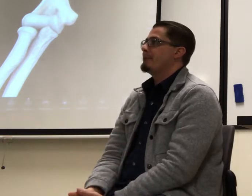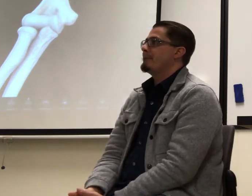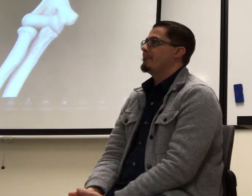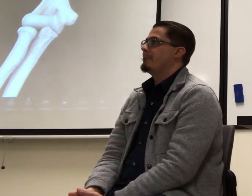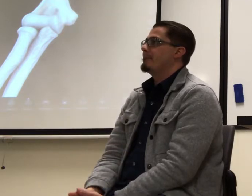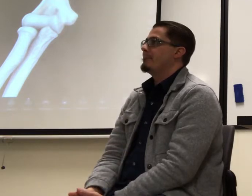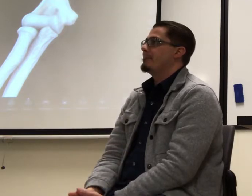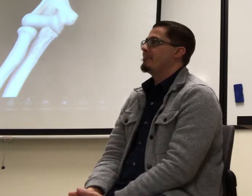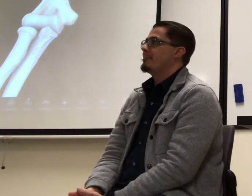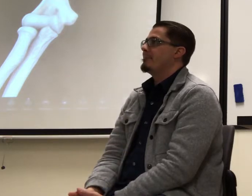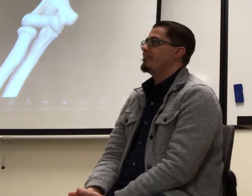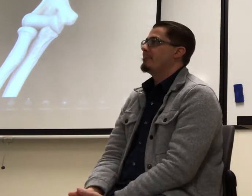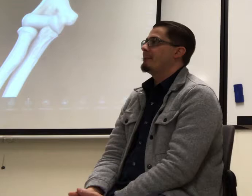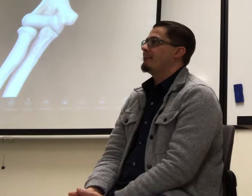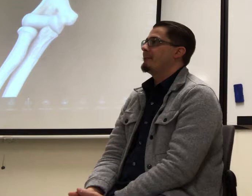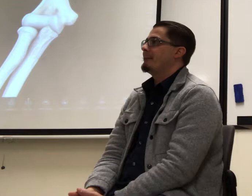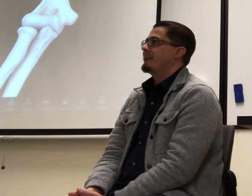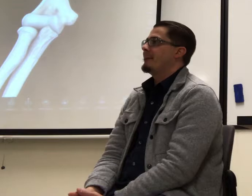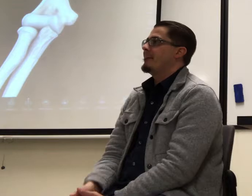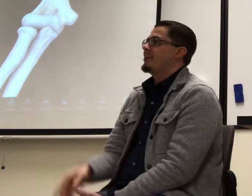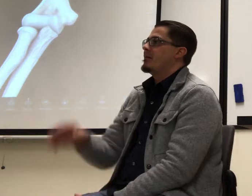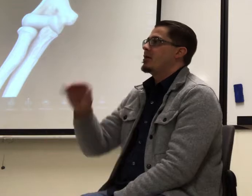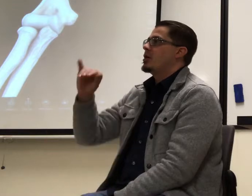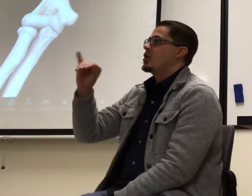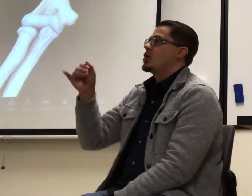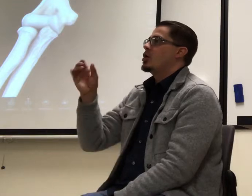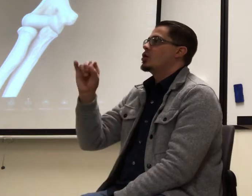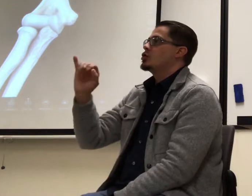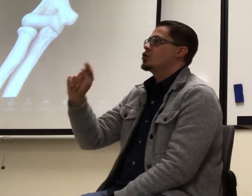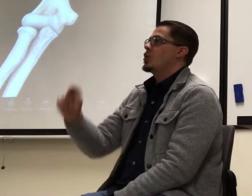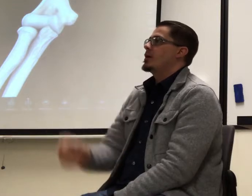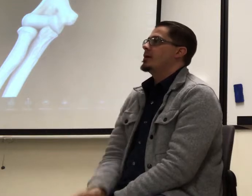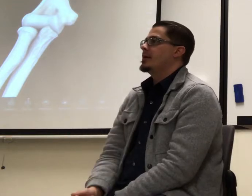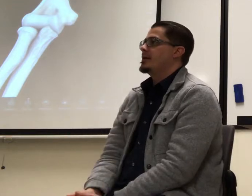radial ulnar joint.